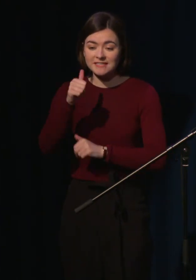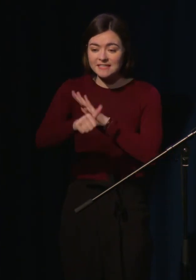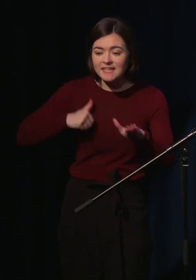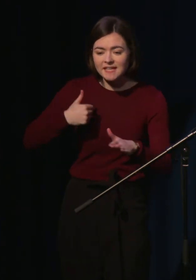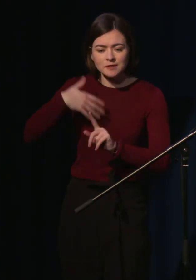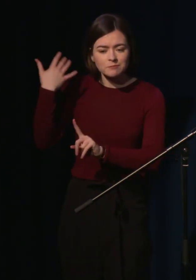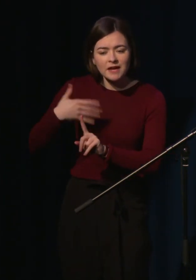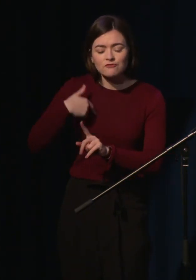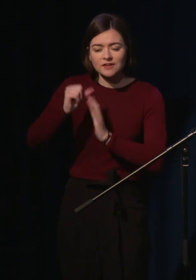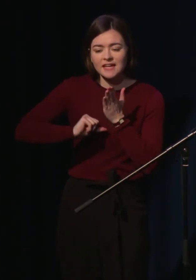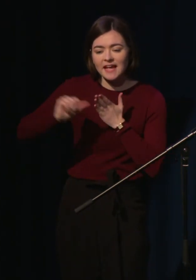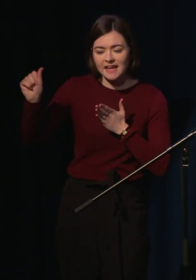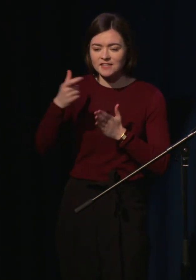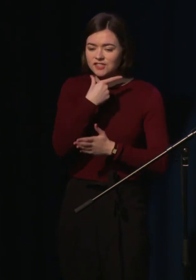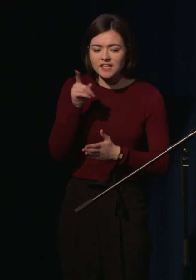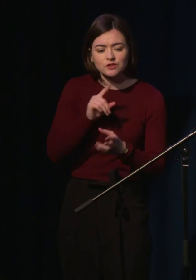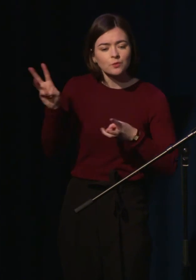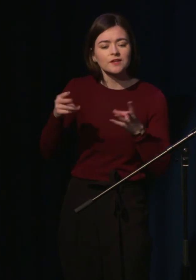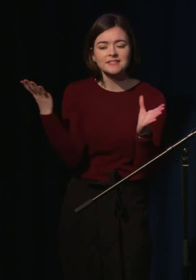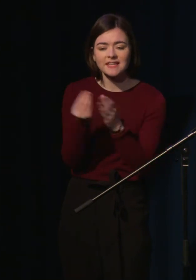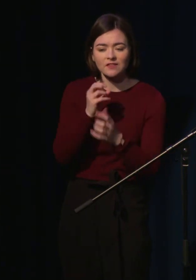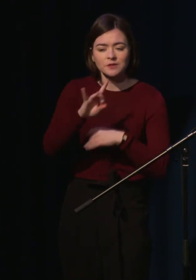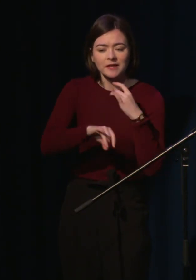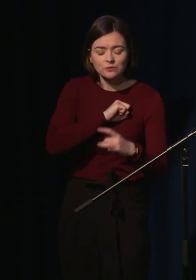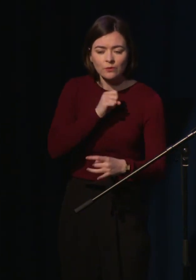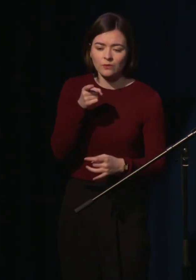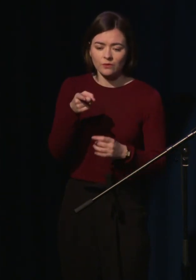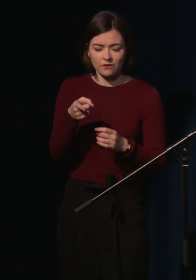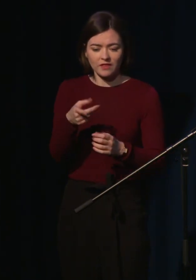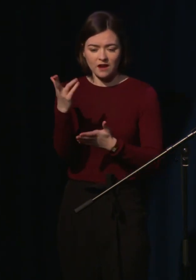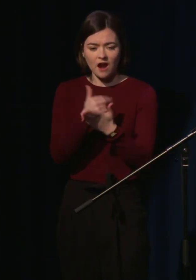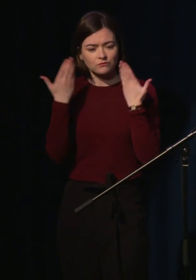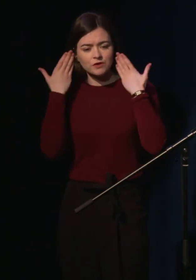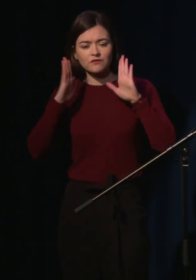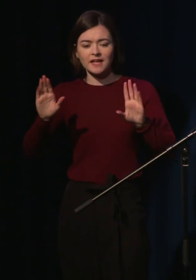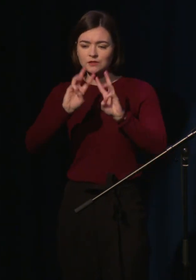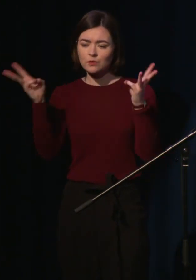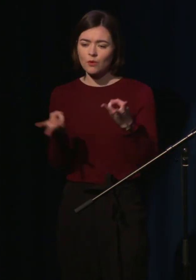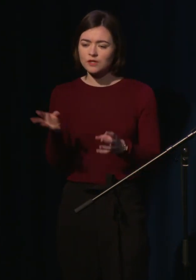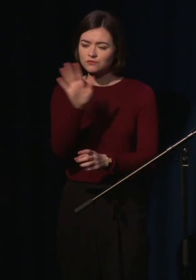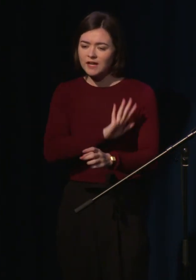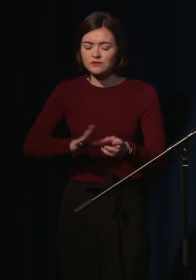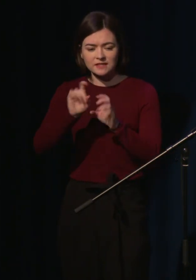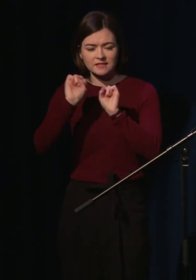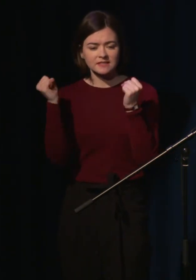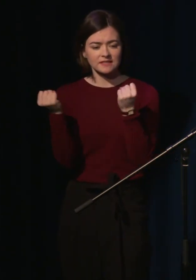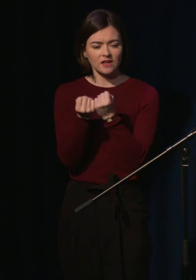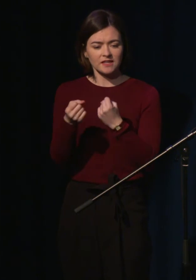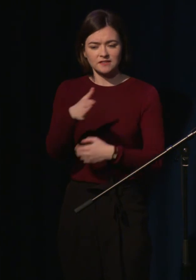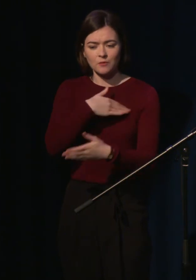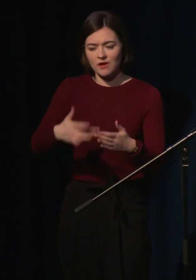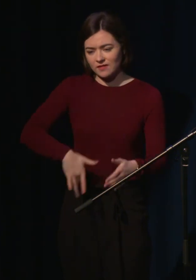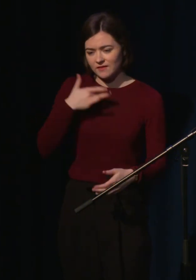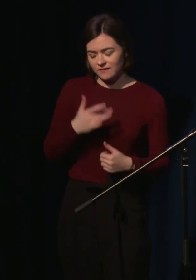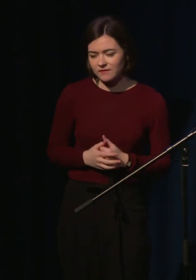backgrounds, ages and genders work together to make sure that art reflects the world around us and the society within which that we